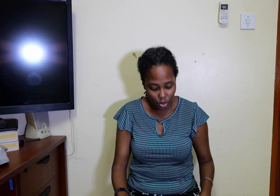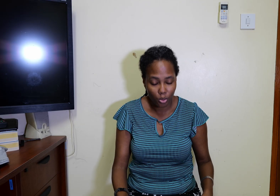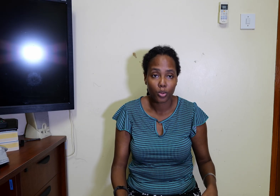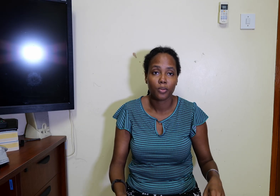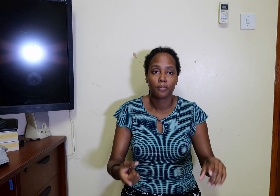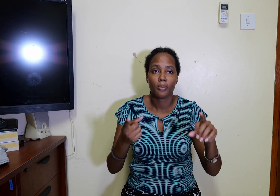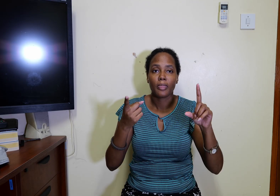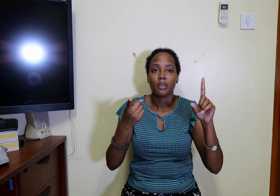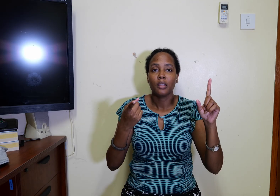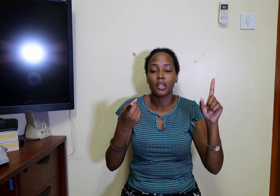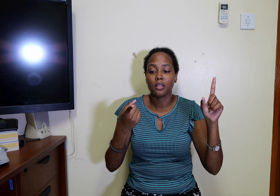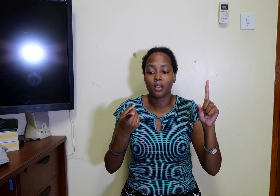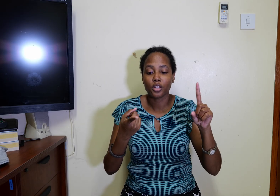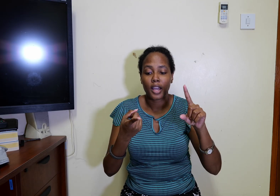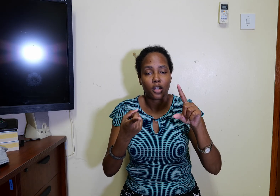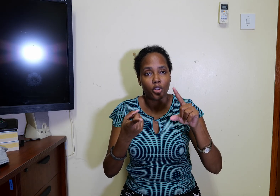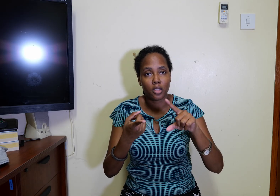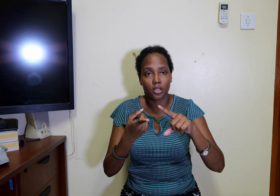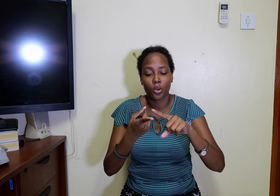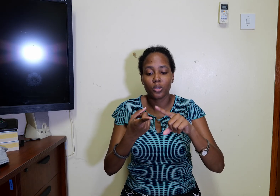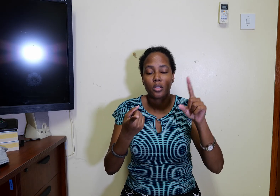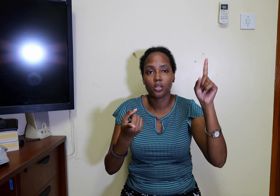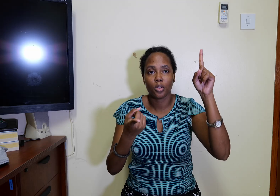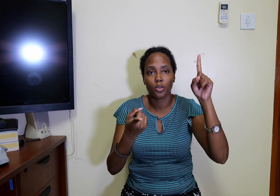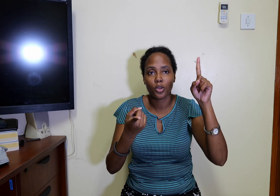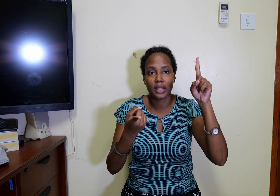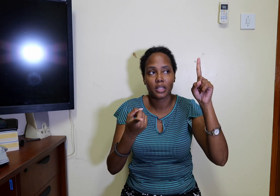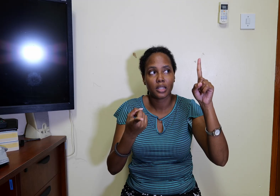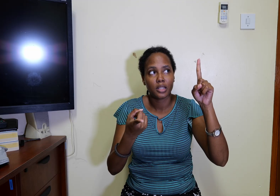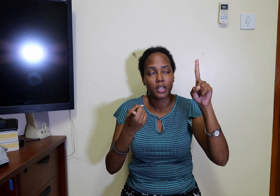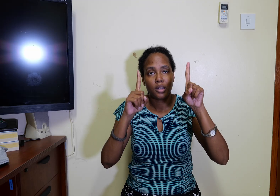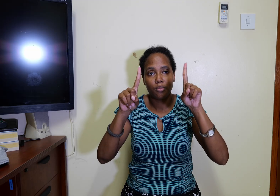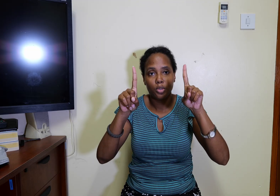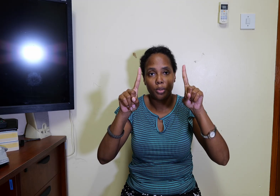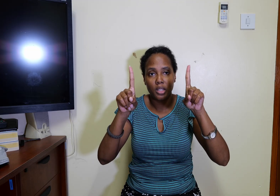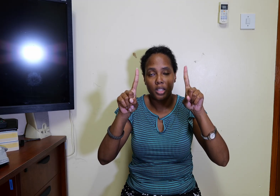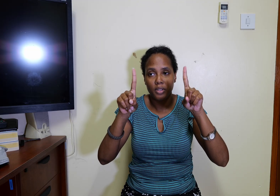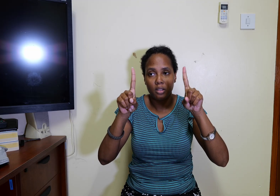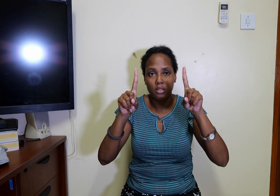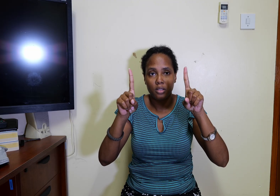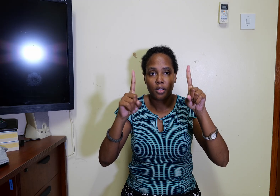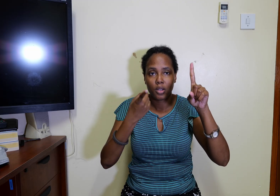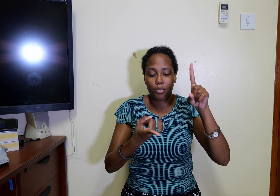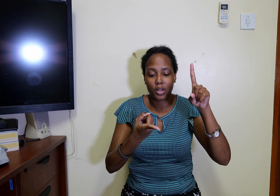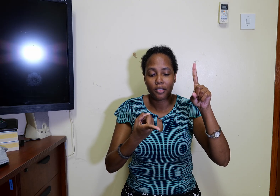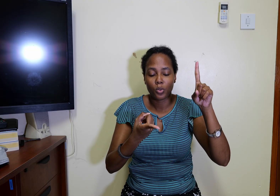to. In the song, she kind of draws it out. So right, put up the index fingers, put the left one